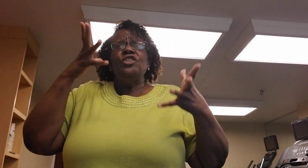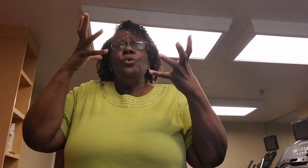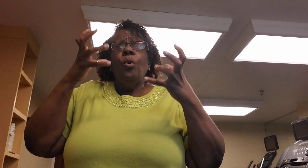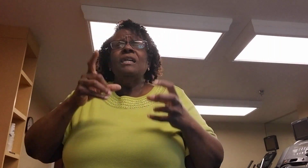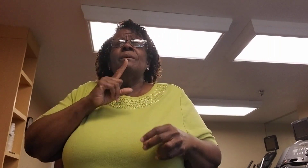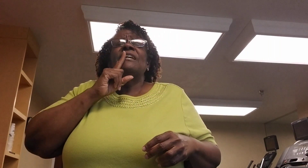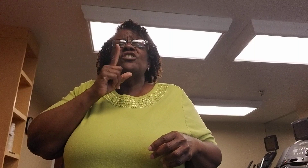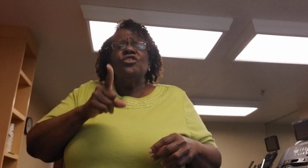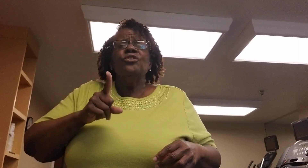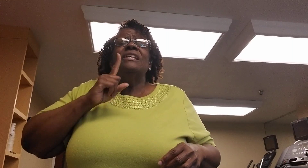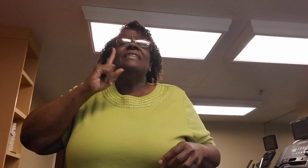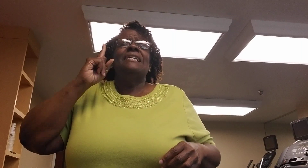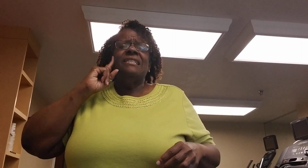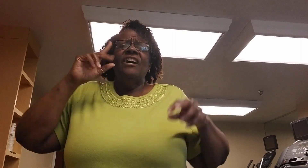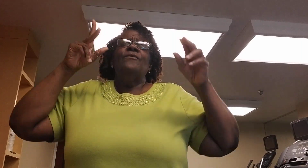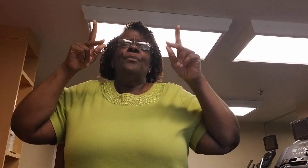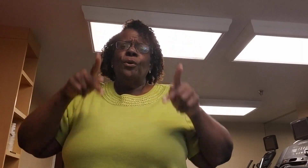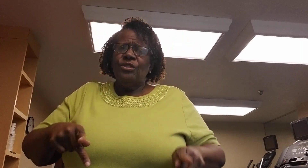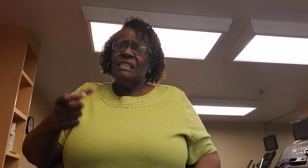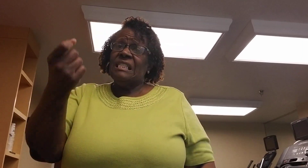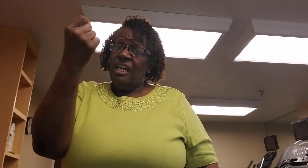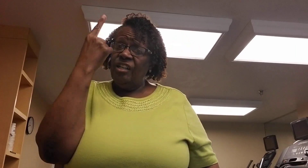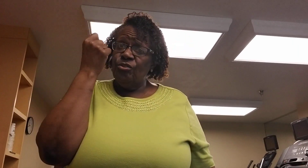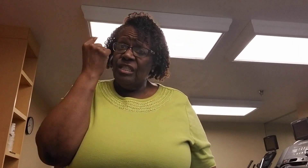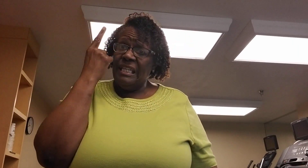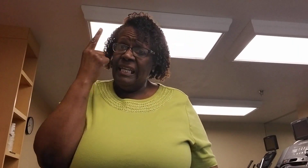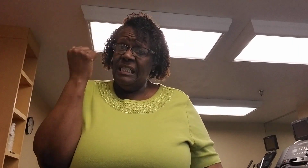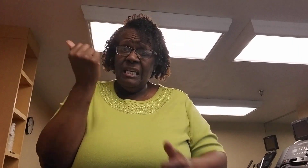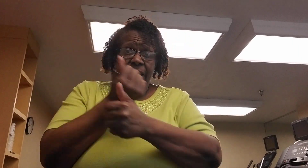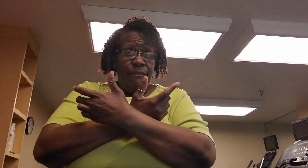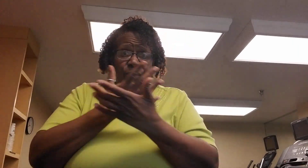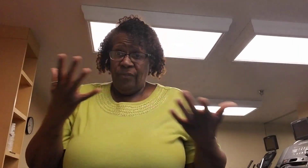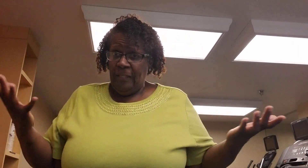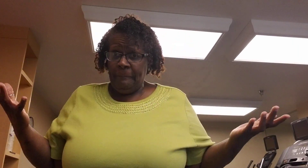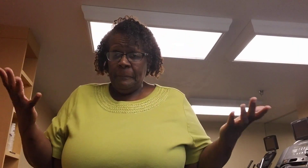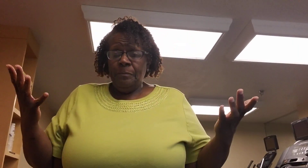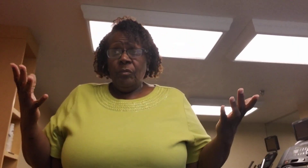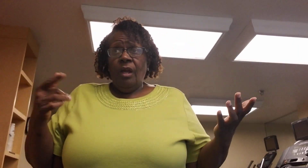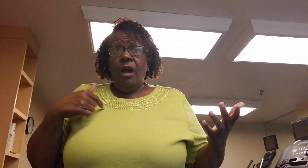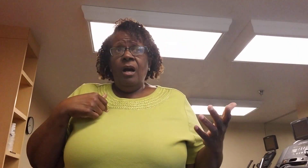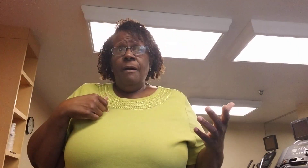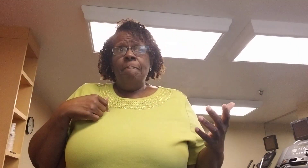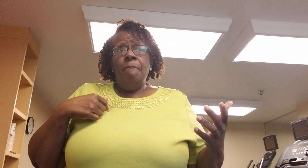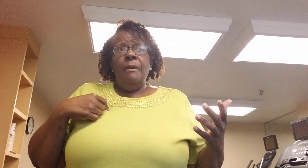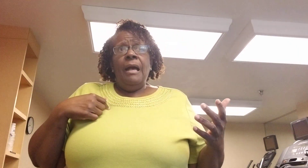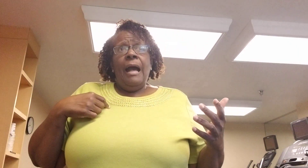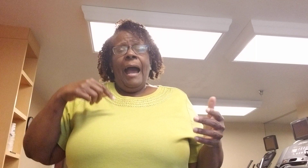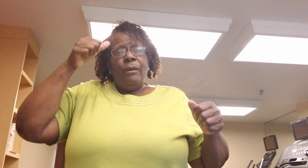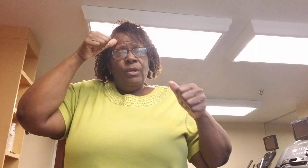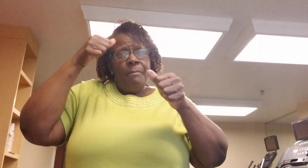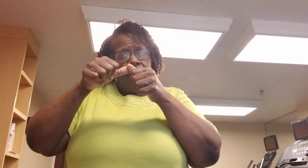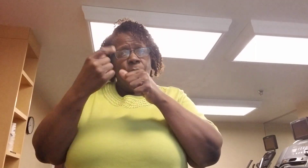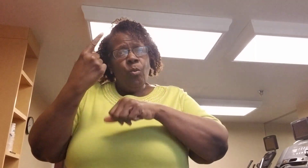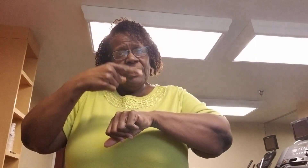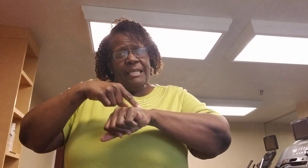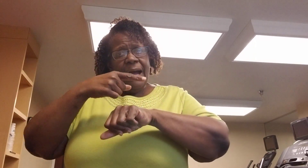you want to make sure that that deaf person is understanding everything. I remember one